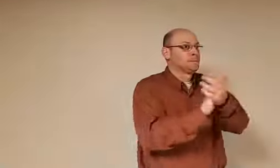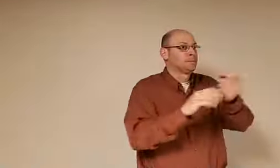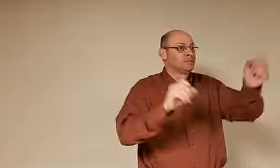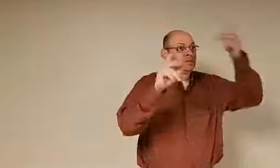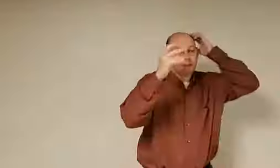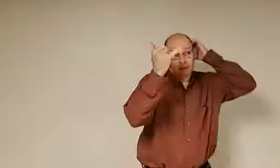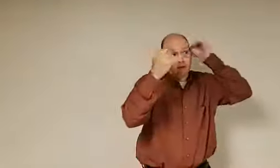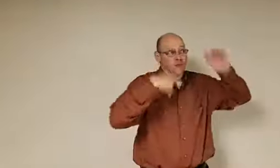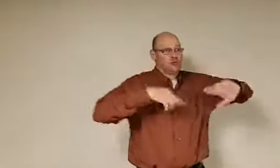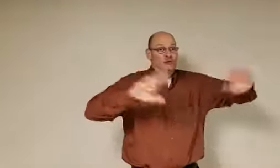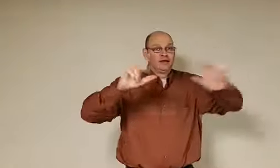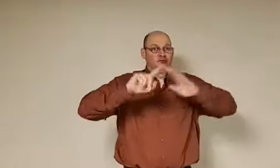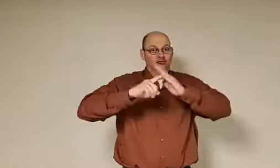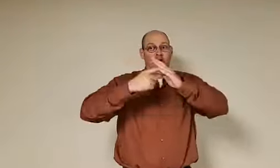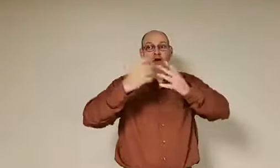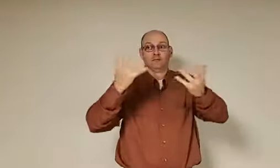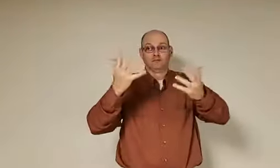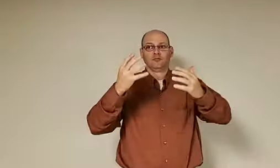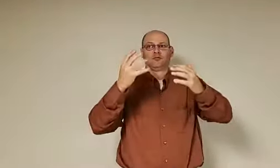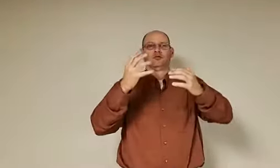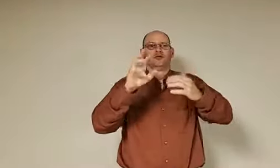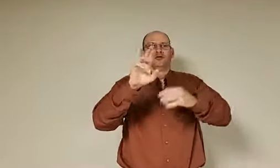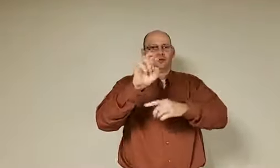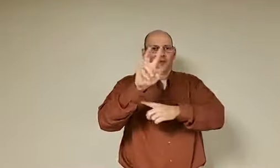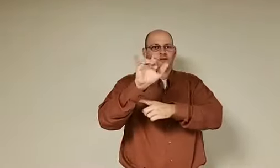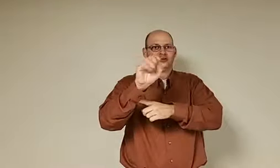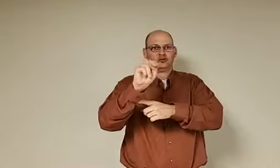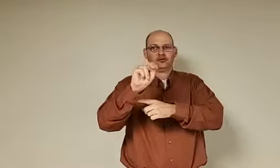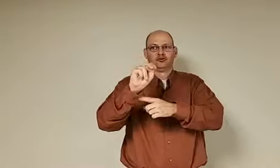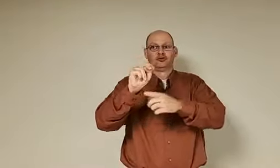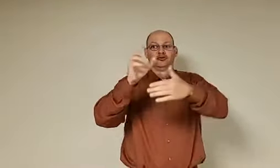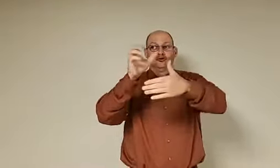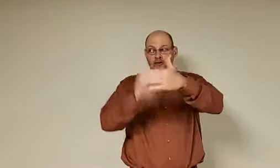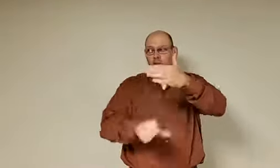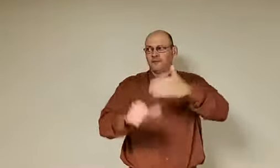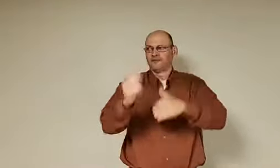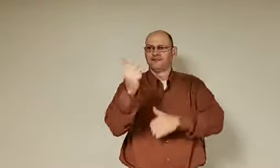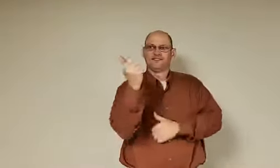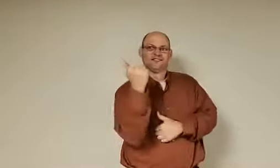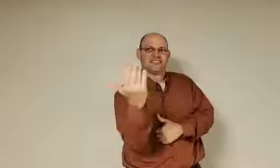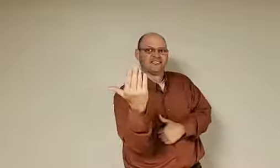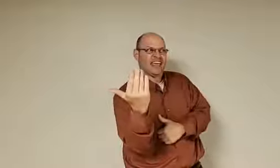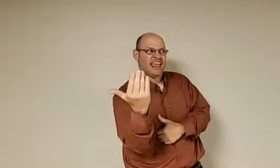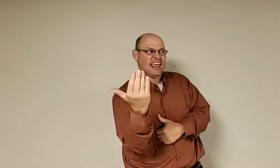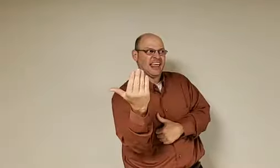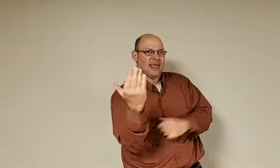ready tonight. Ready to start Revelation chapter